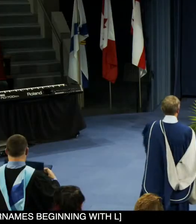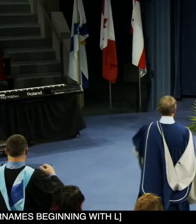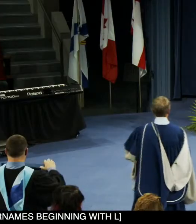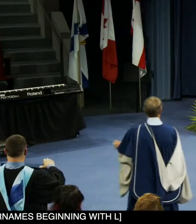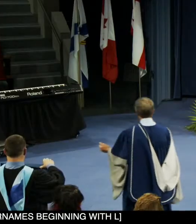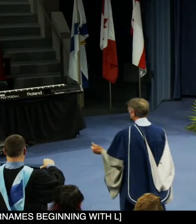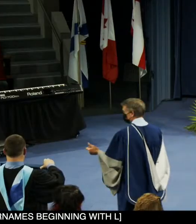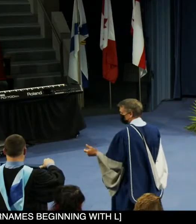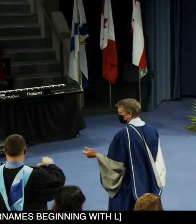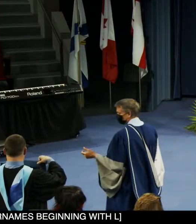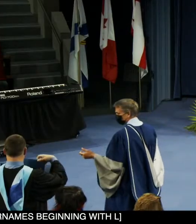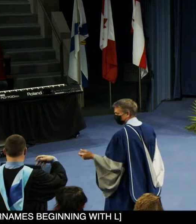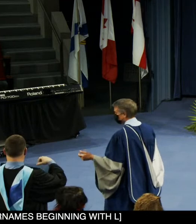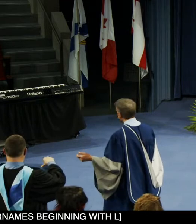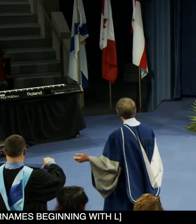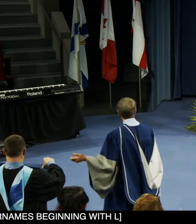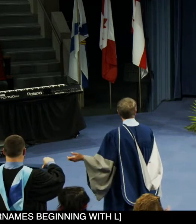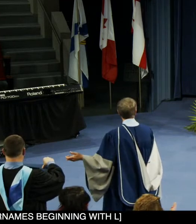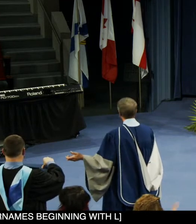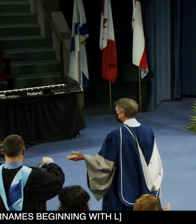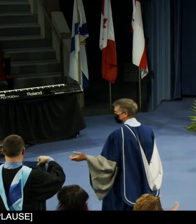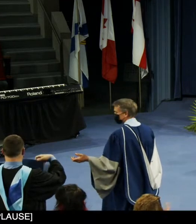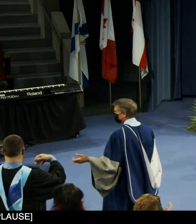Javon Steed White.